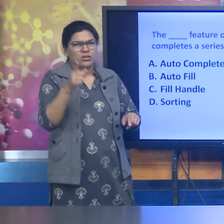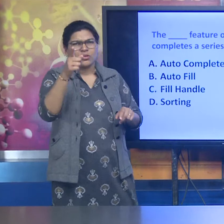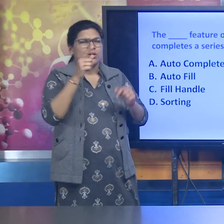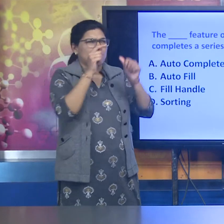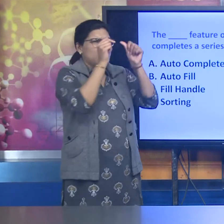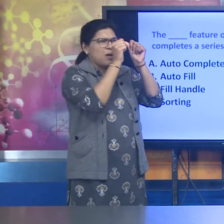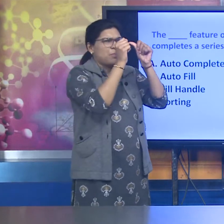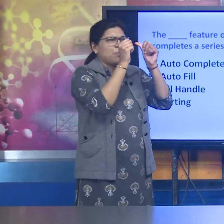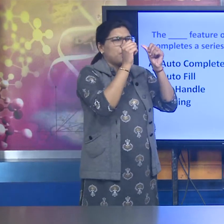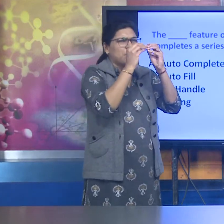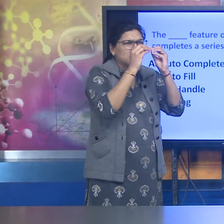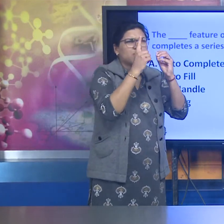First,